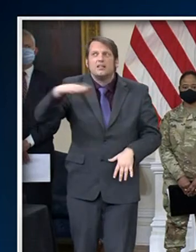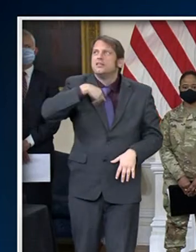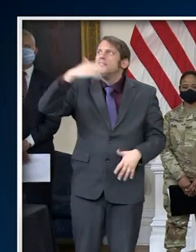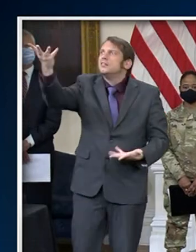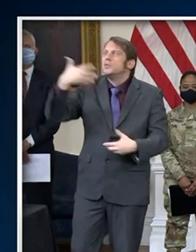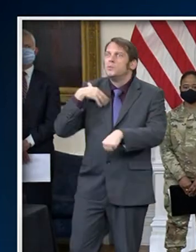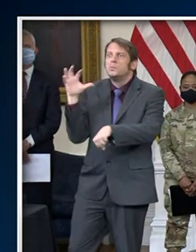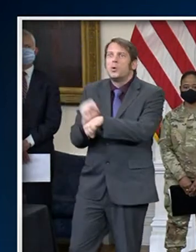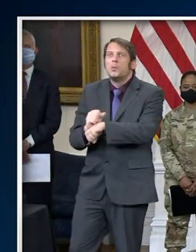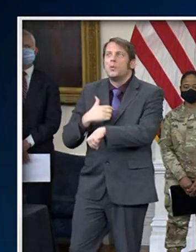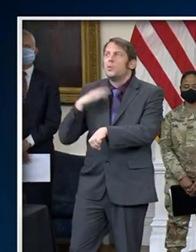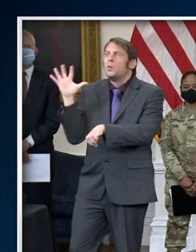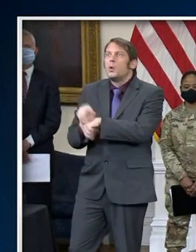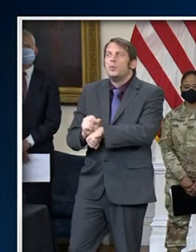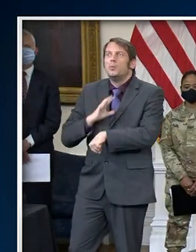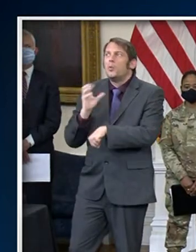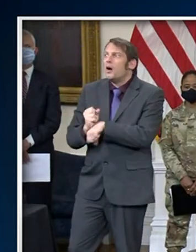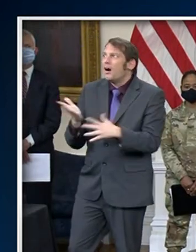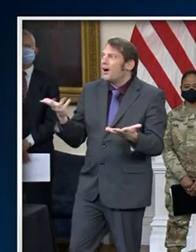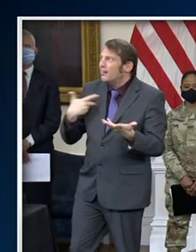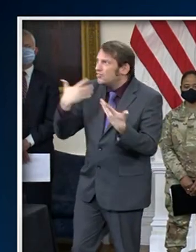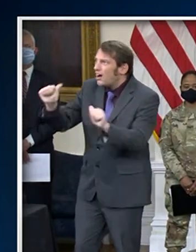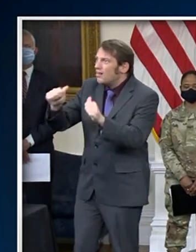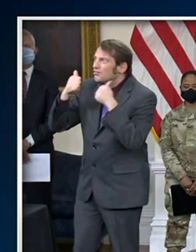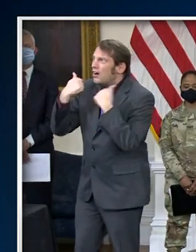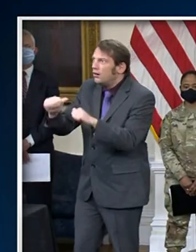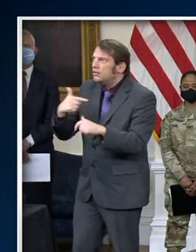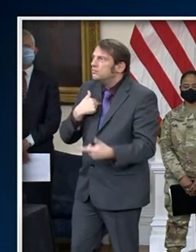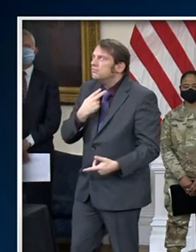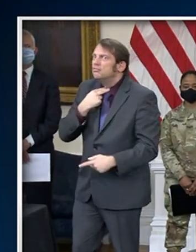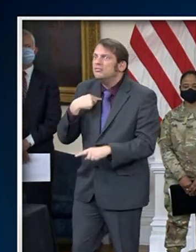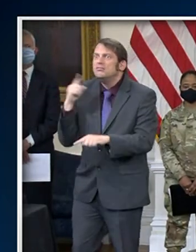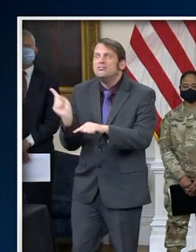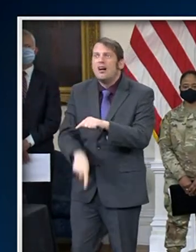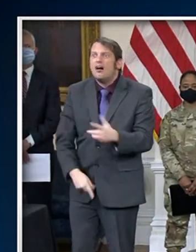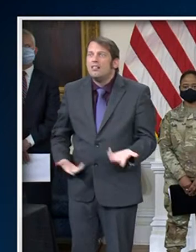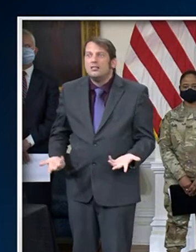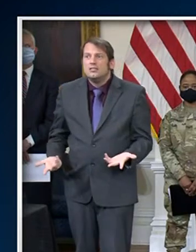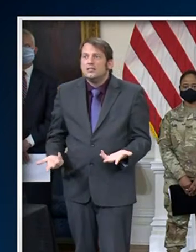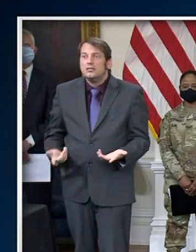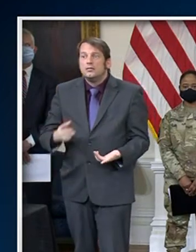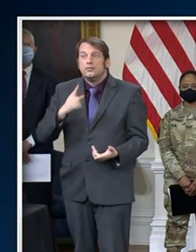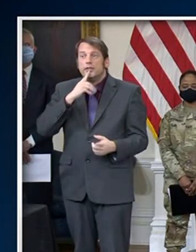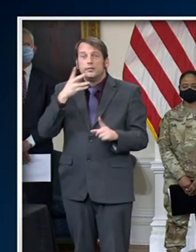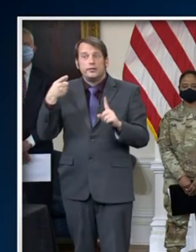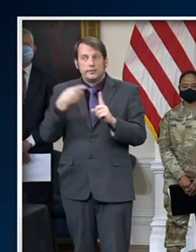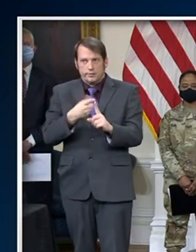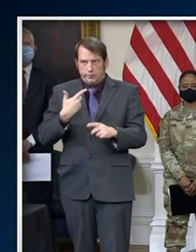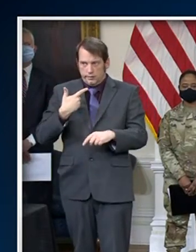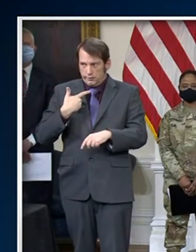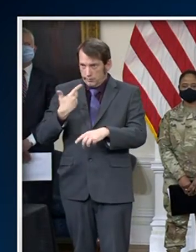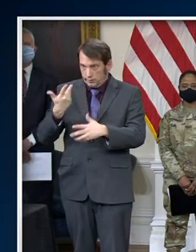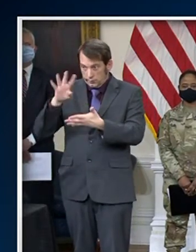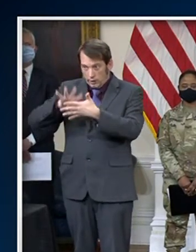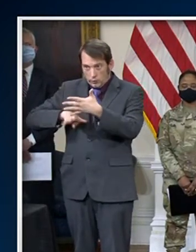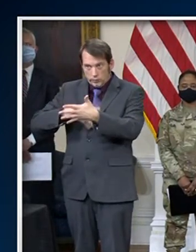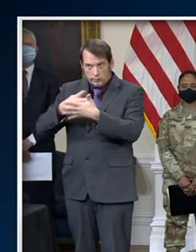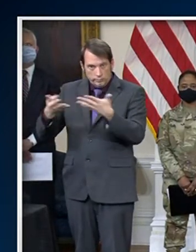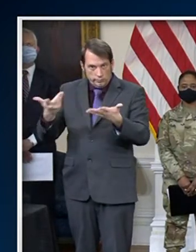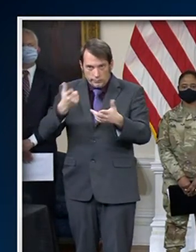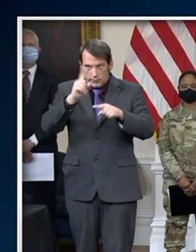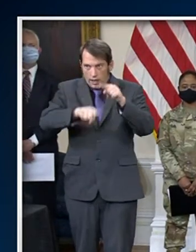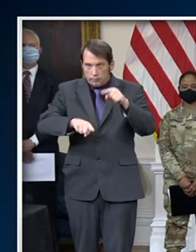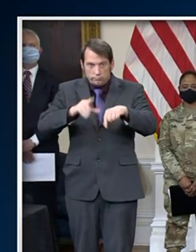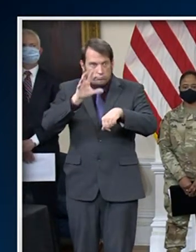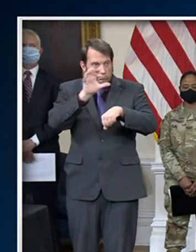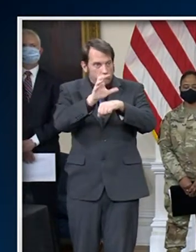scheduled? The fact is, they can't schedule an appointment for a vaccine that does not yet exist.